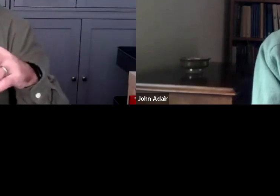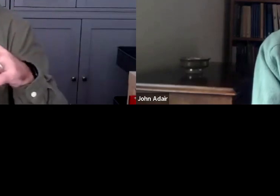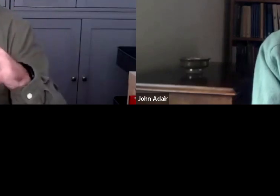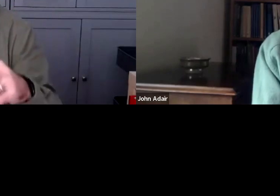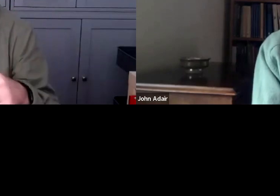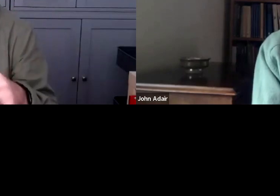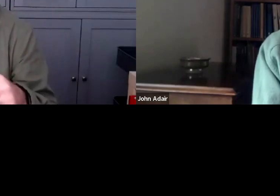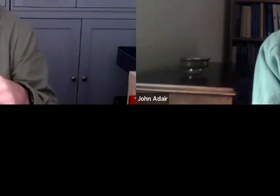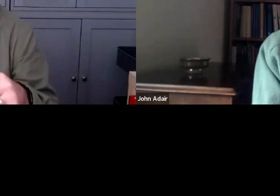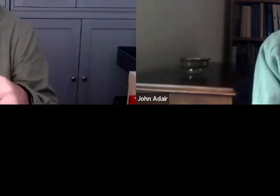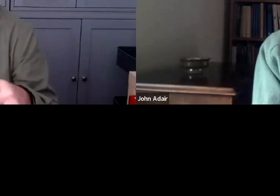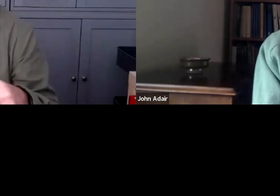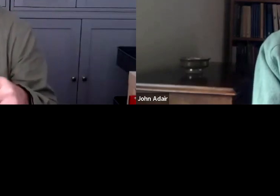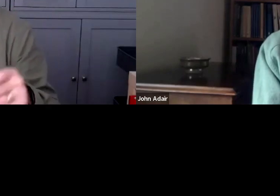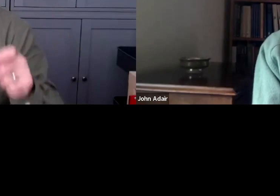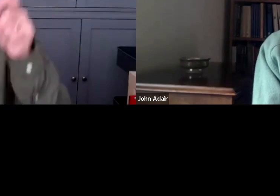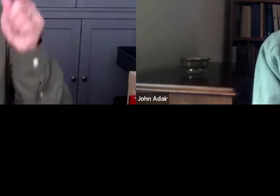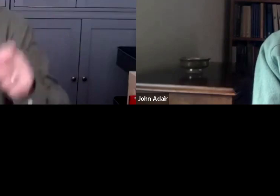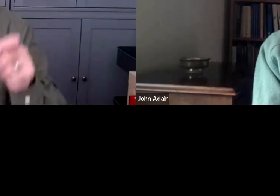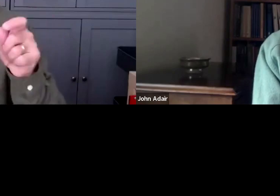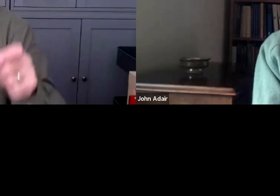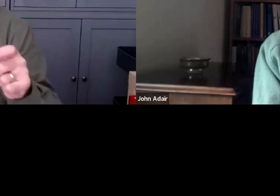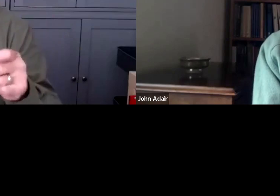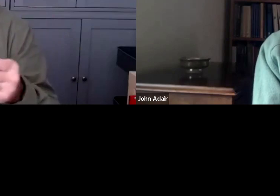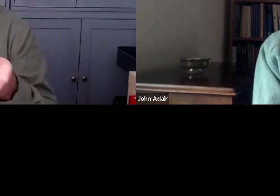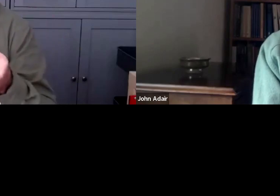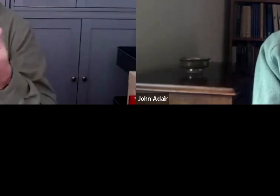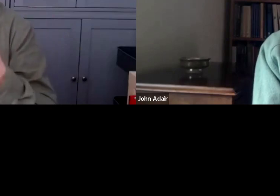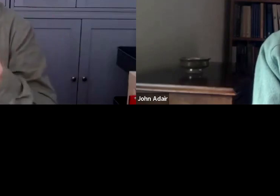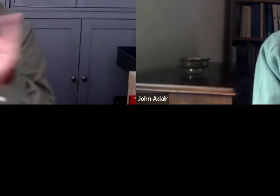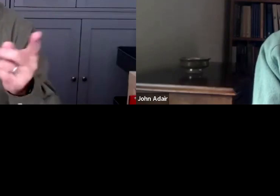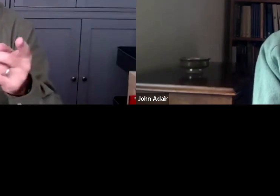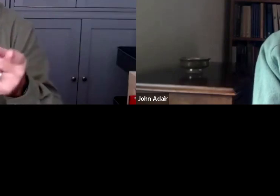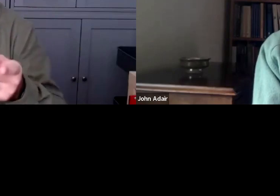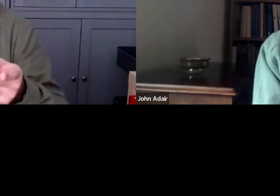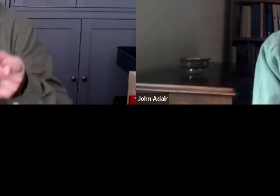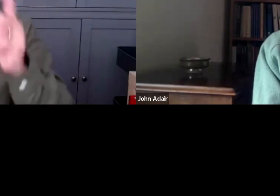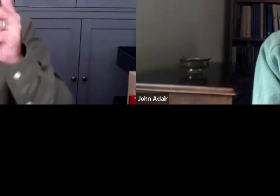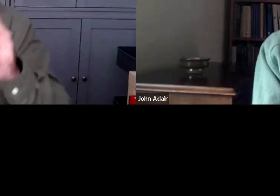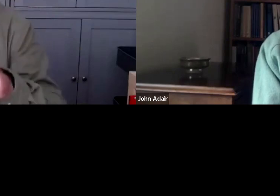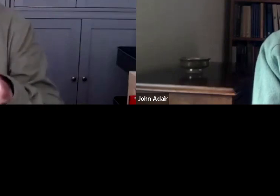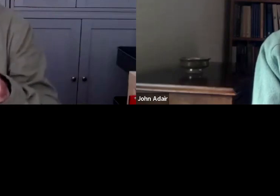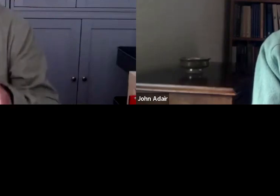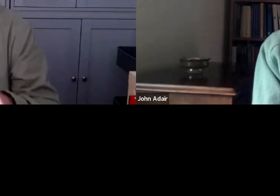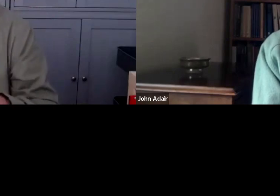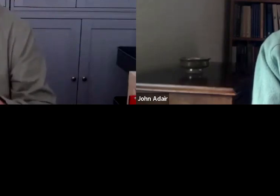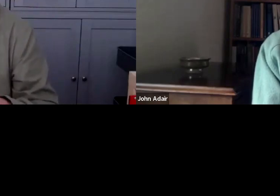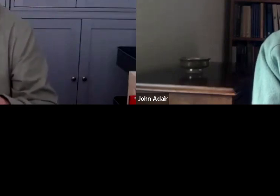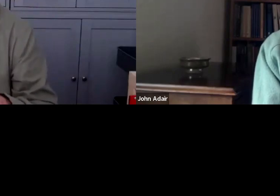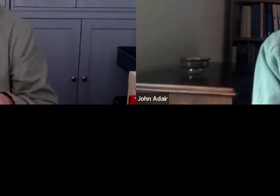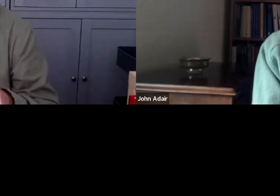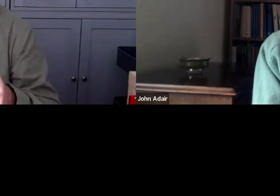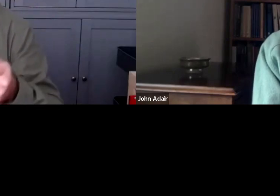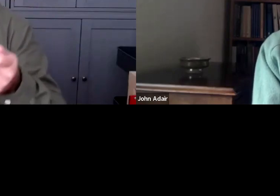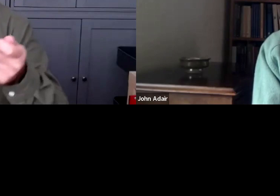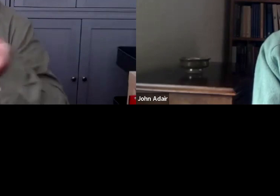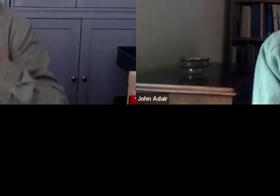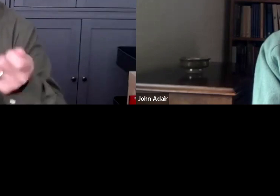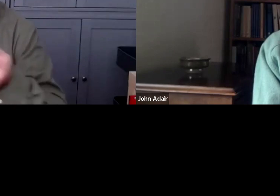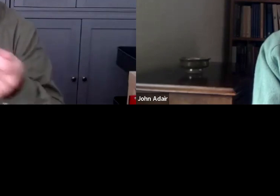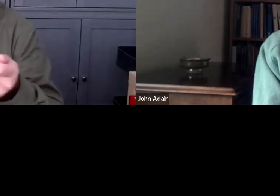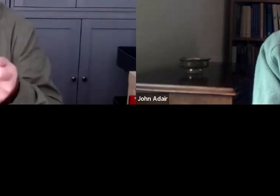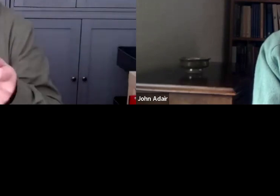Today we have a mixed audience of deaf and hearing people. And some of you are